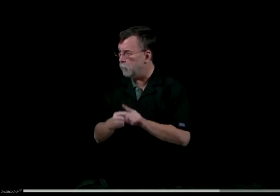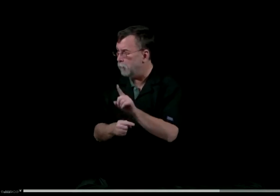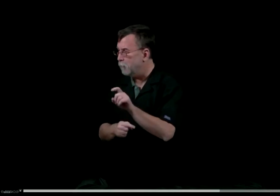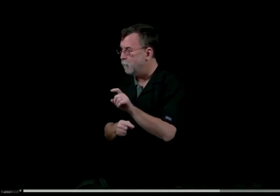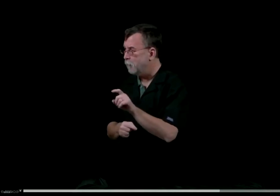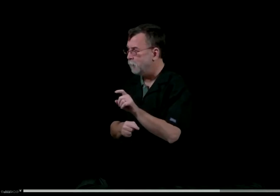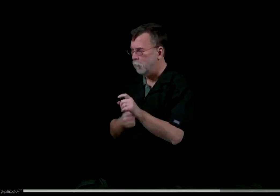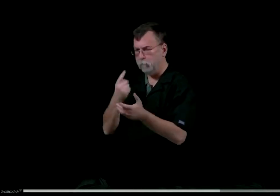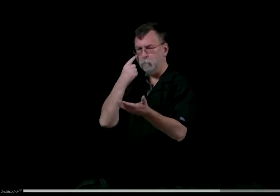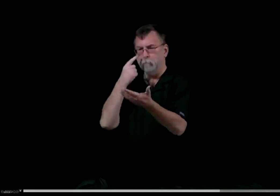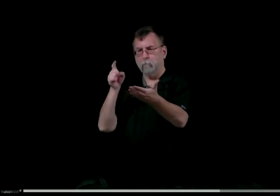That should tell you something.